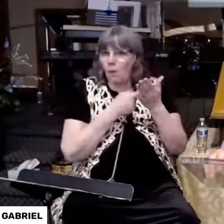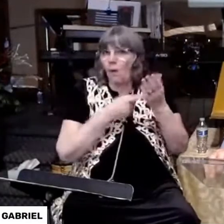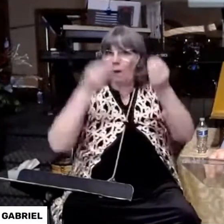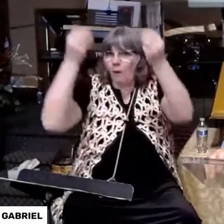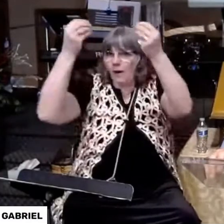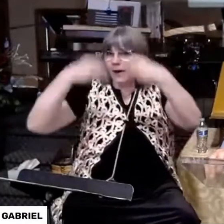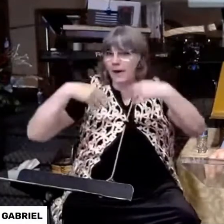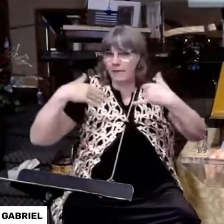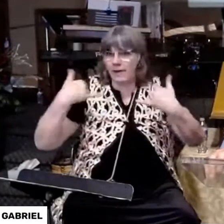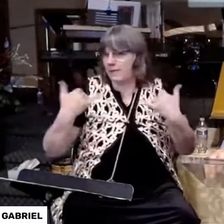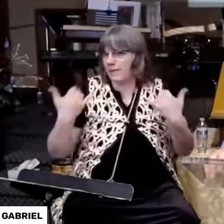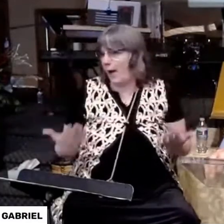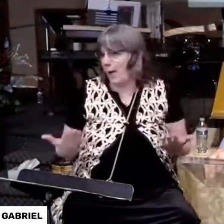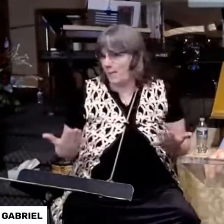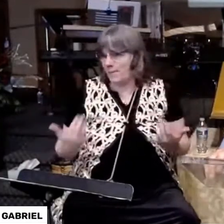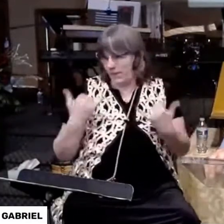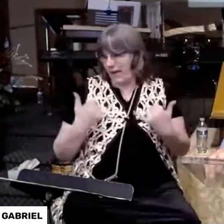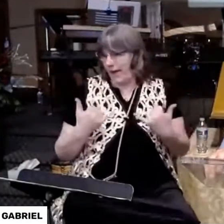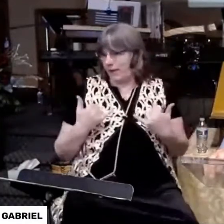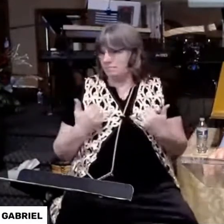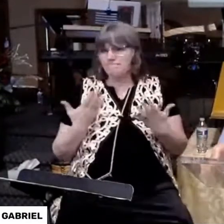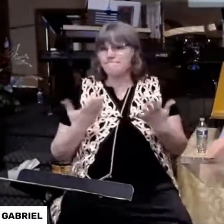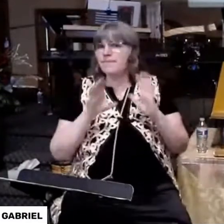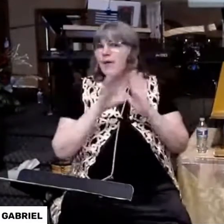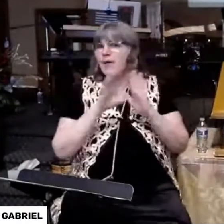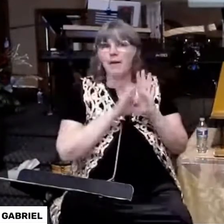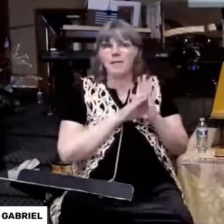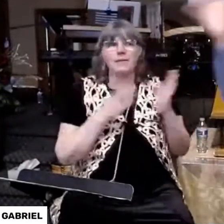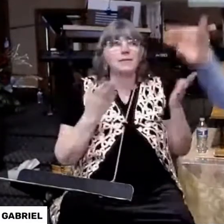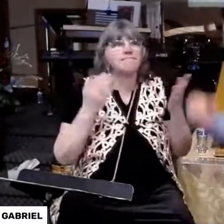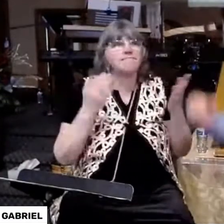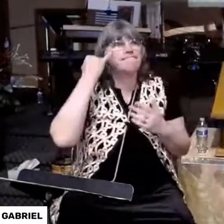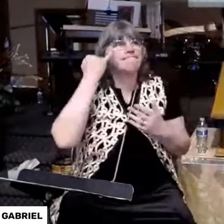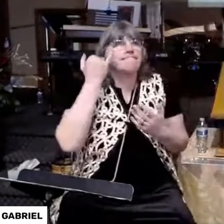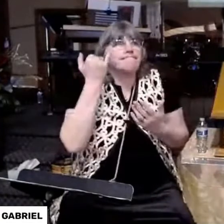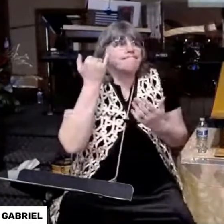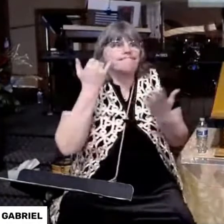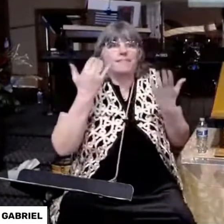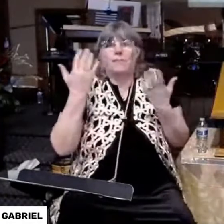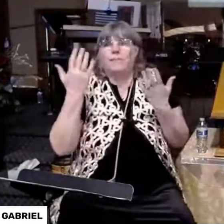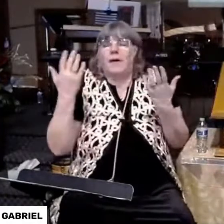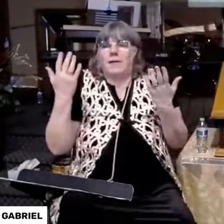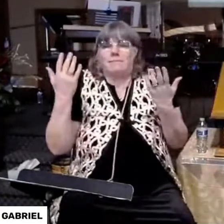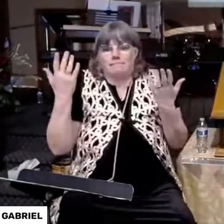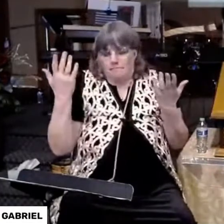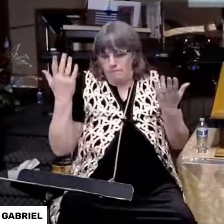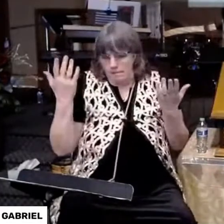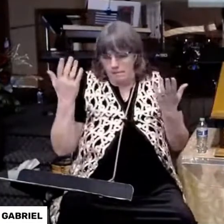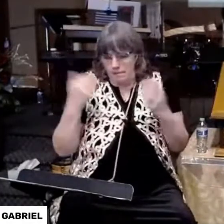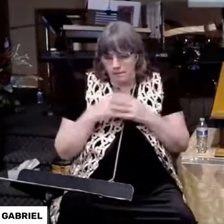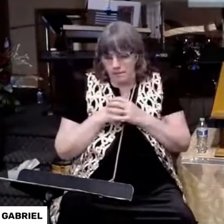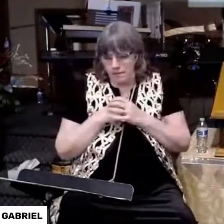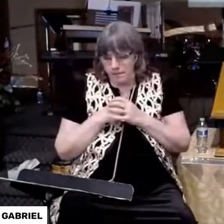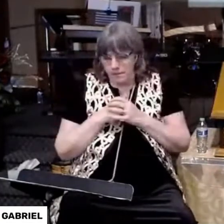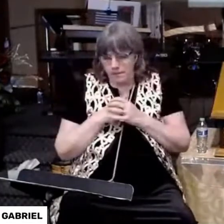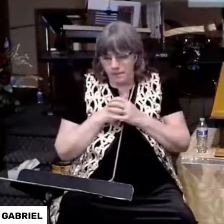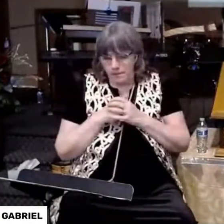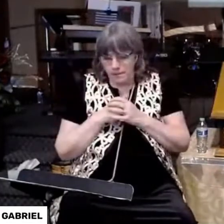priority, struggles with others, struggles with ourselves, and even our whole spiritual notion of what is. What